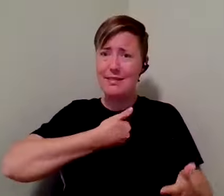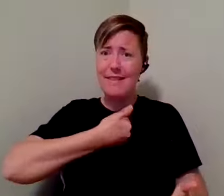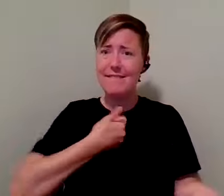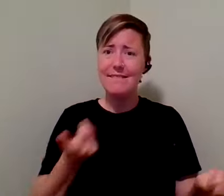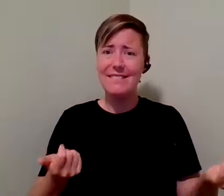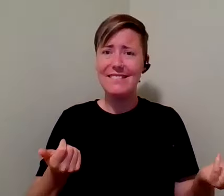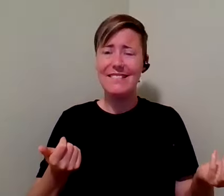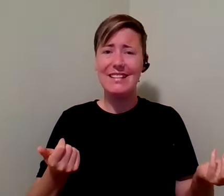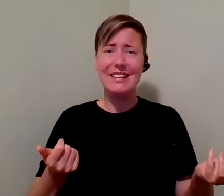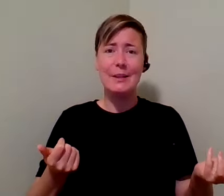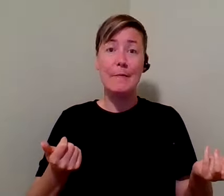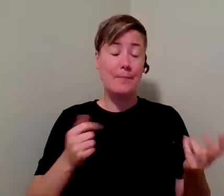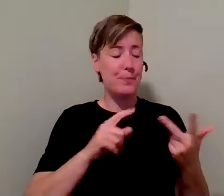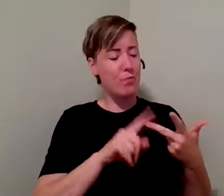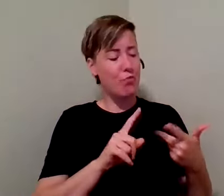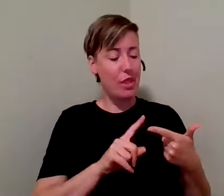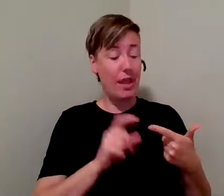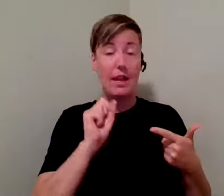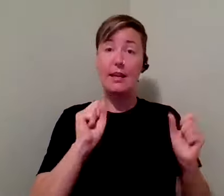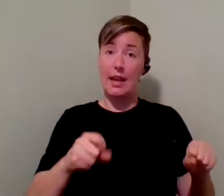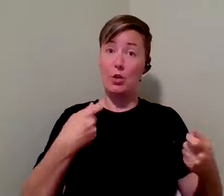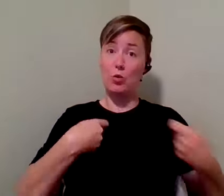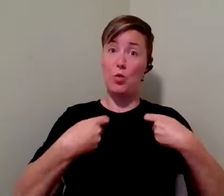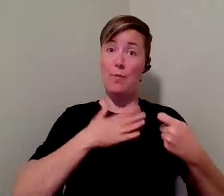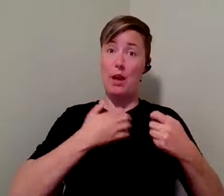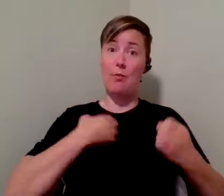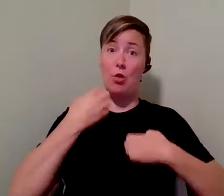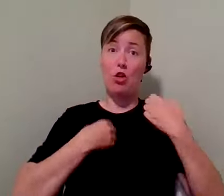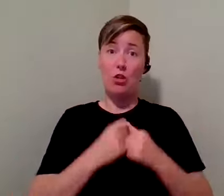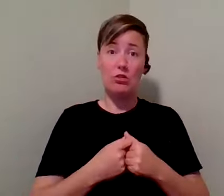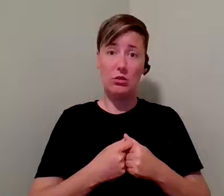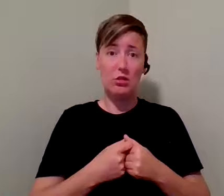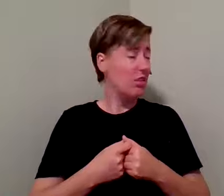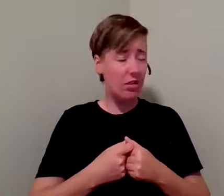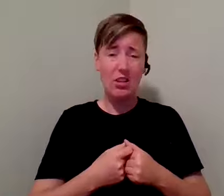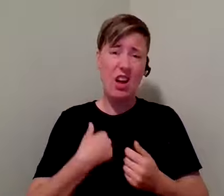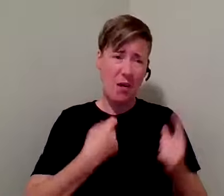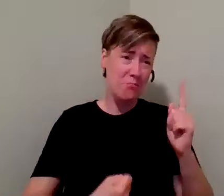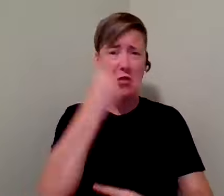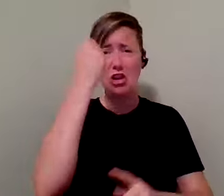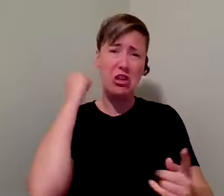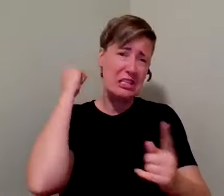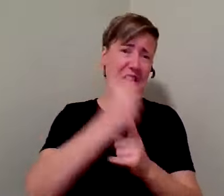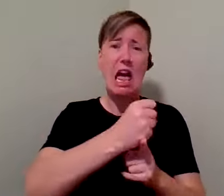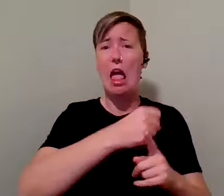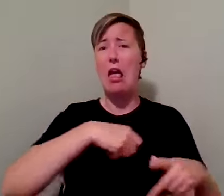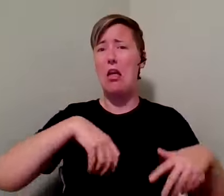Can I control my emotional natures? You can't go around punching people and stabbing people and, trying to be